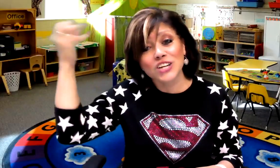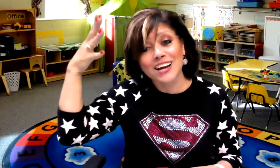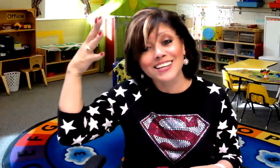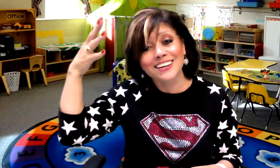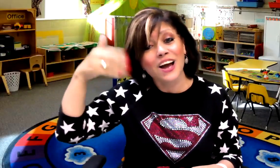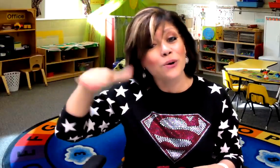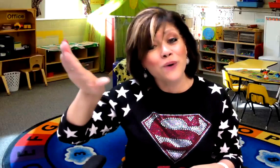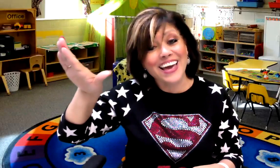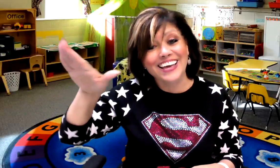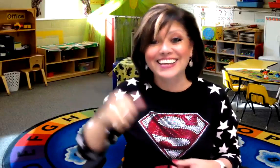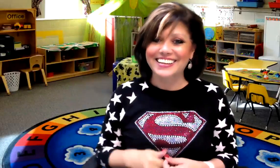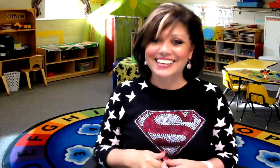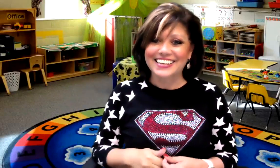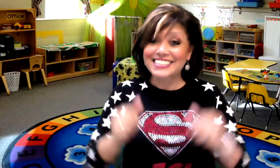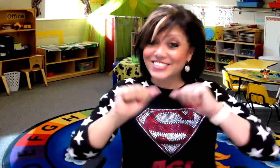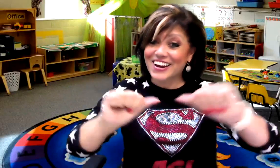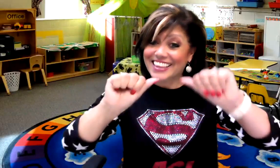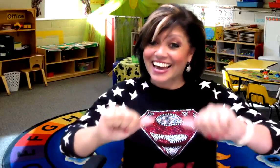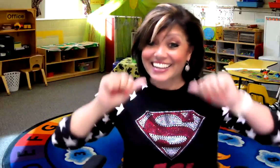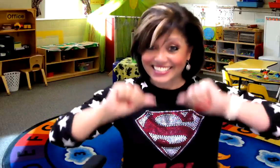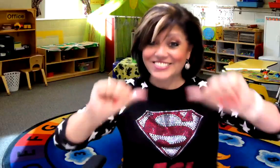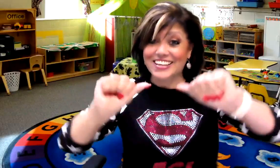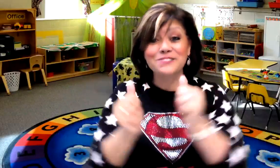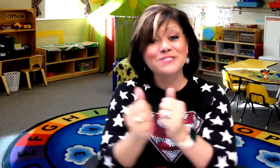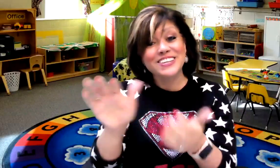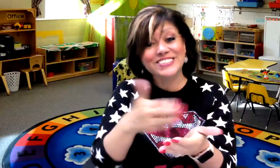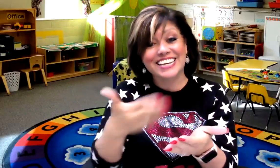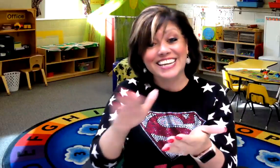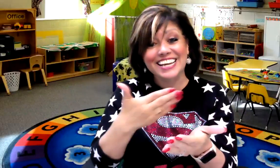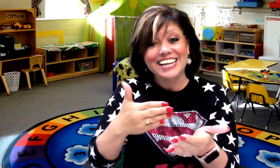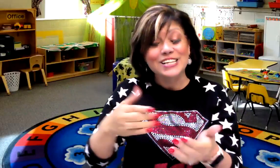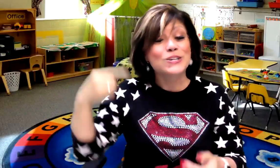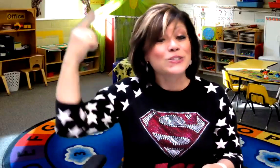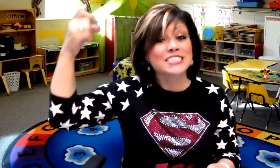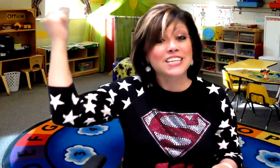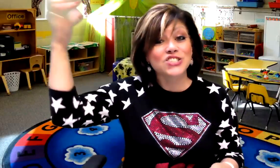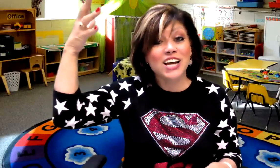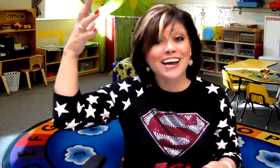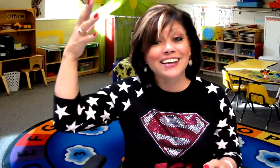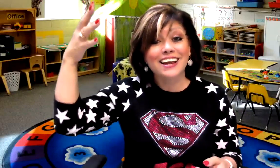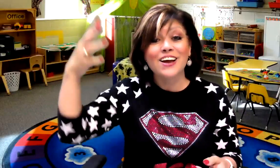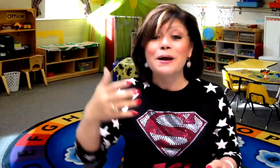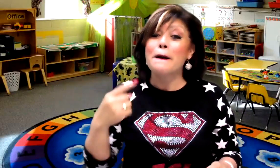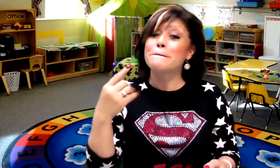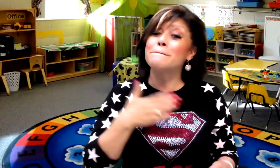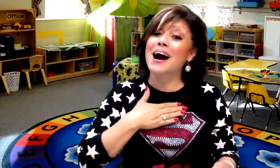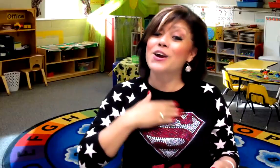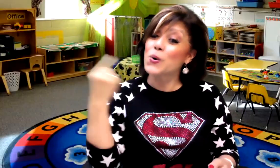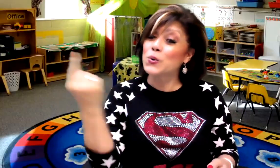sunshine away. Let's try that. Let's try that with music. So sunshine, my